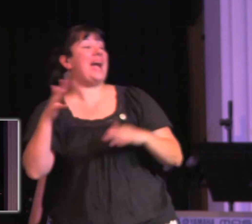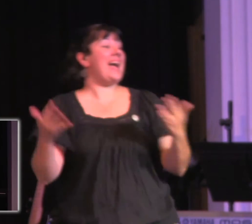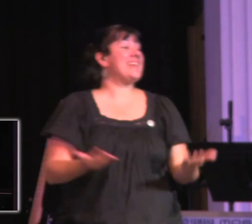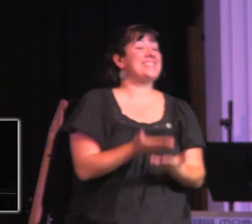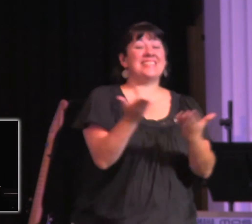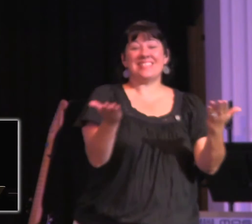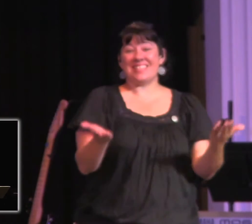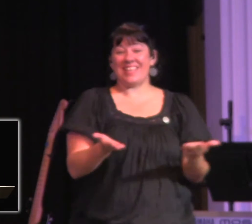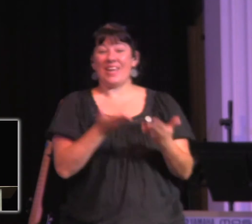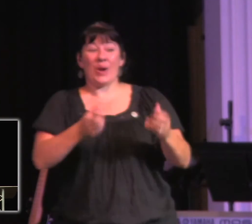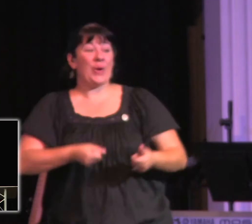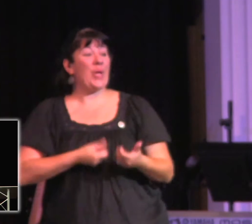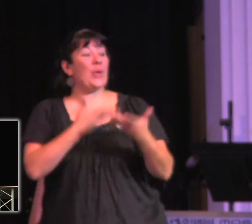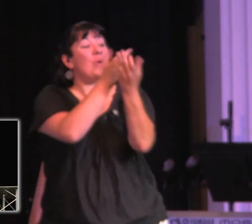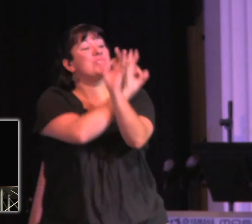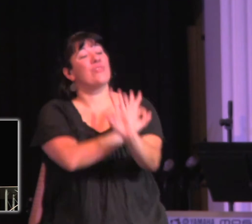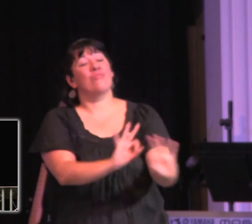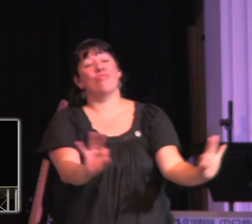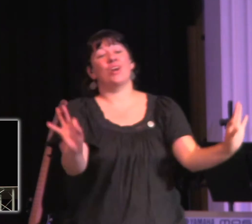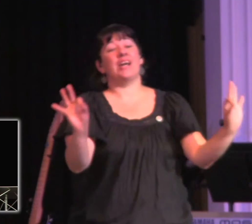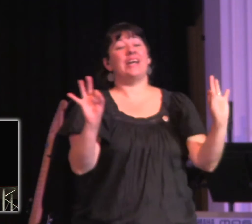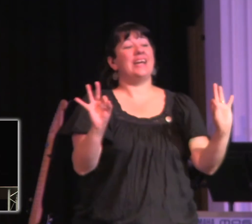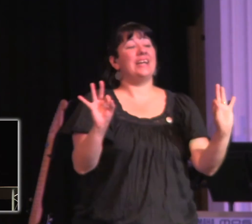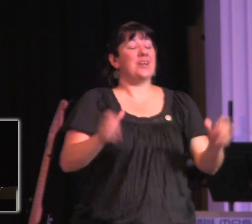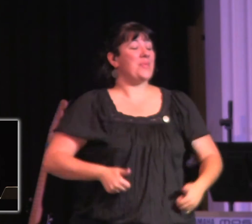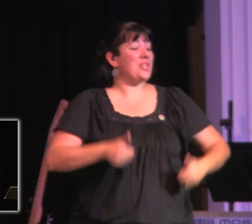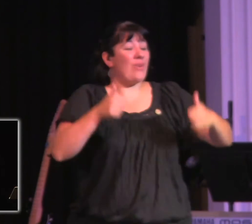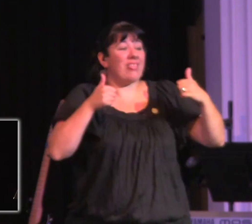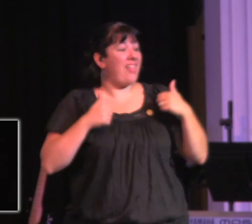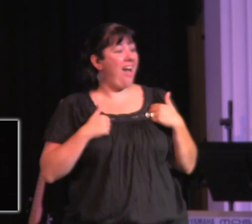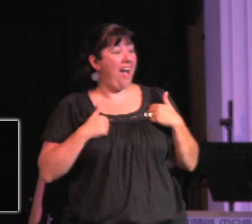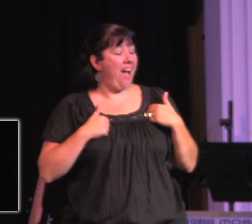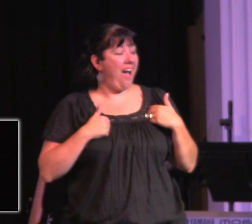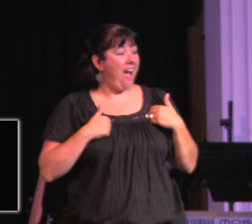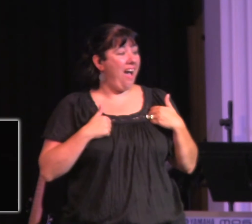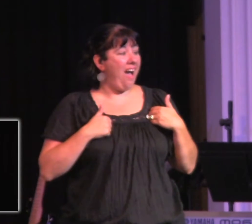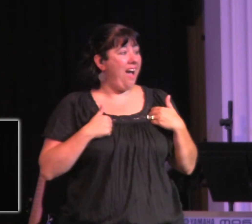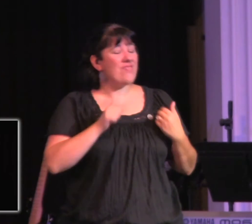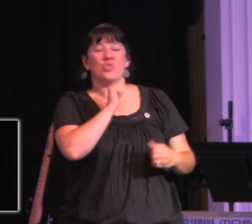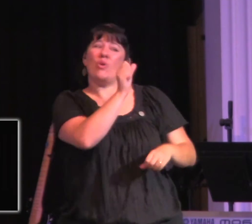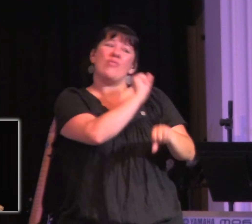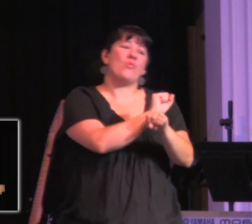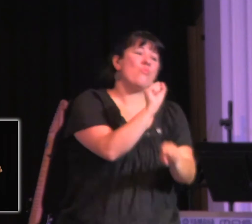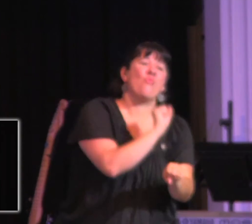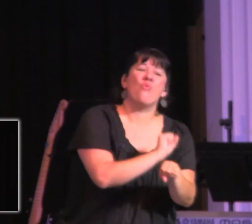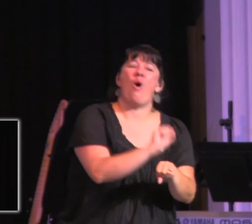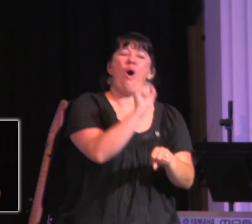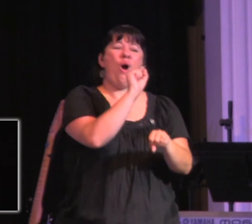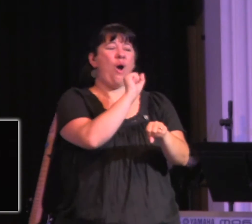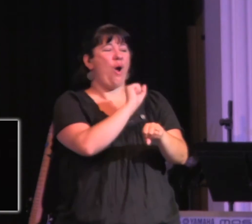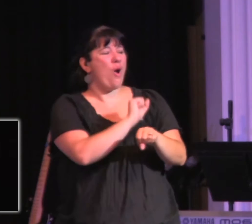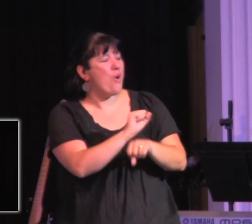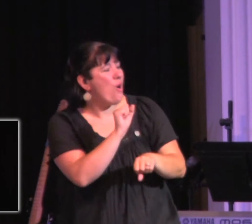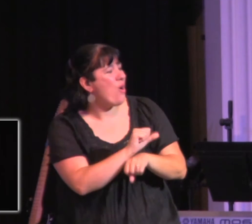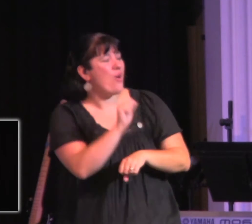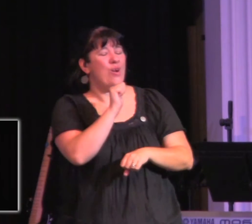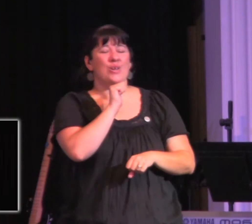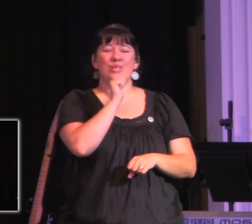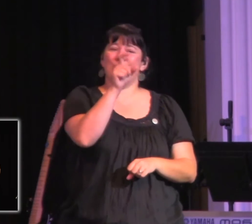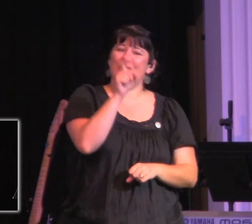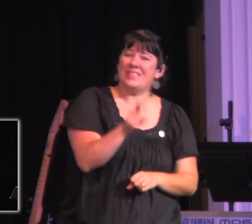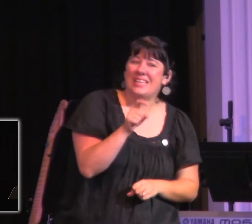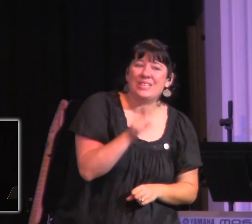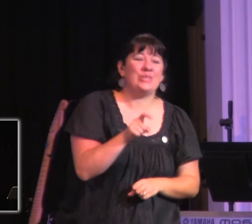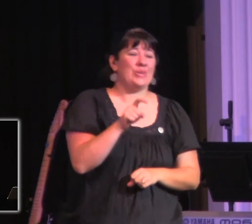God gives you freedom and gives you liberty in your life. And you don't have to labor anymore. You don't have to strive anymore.